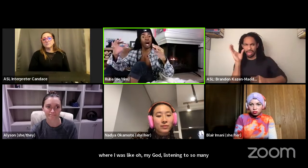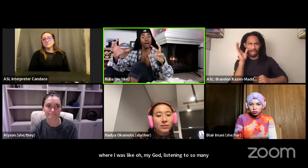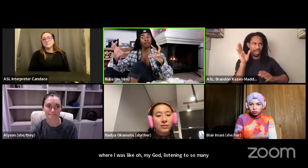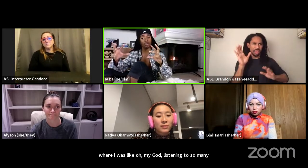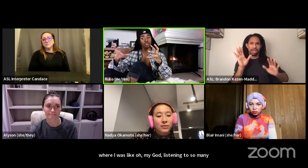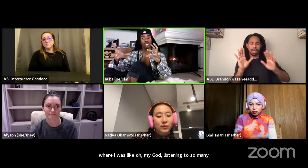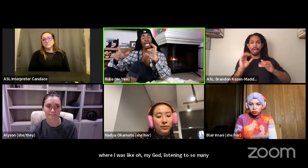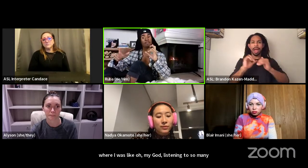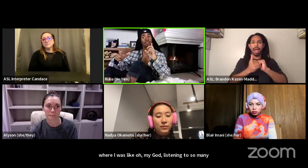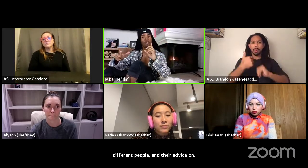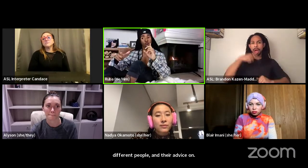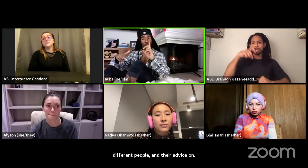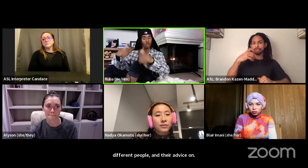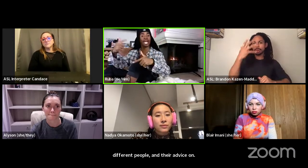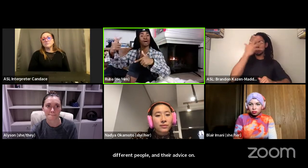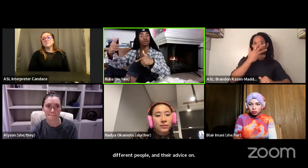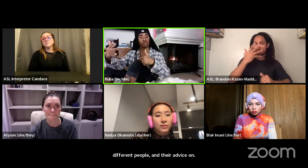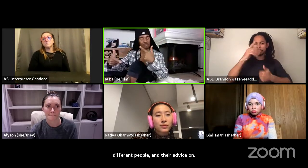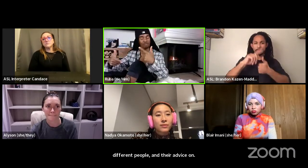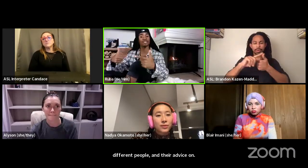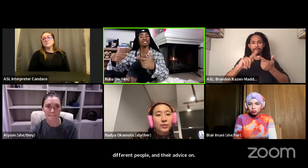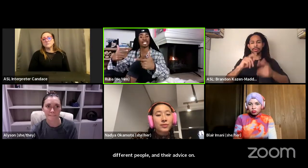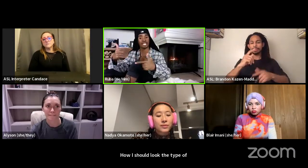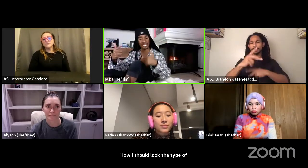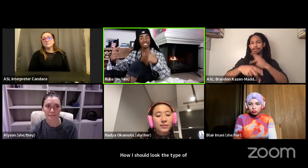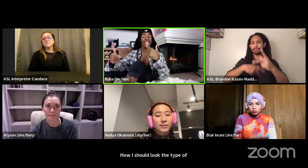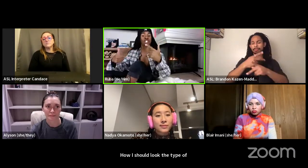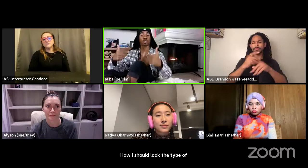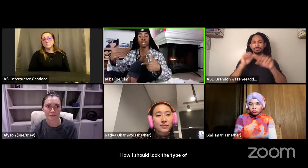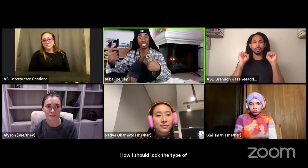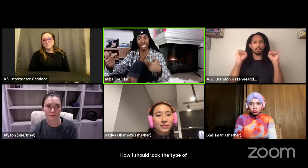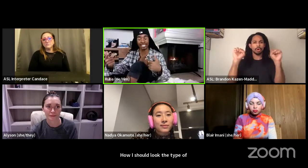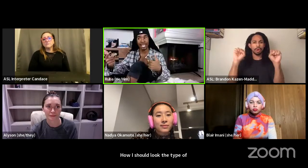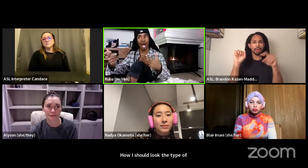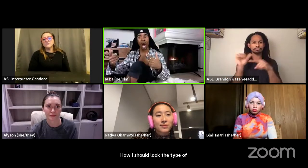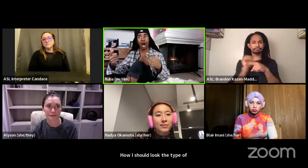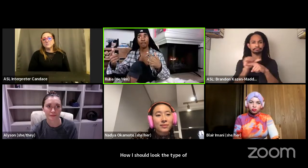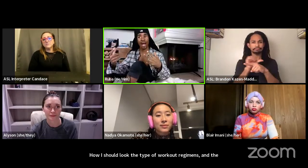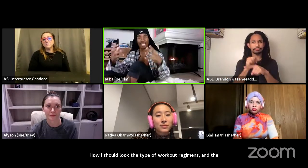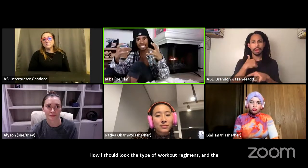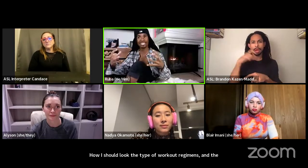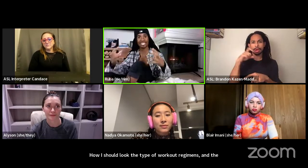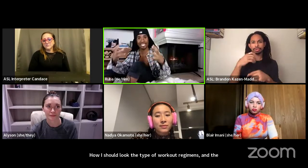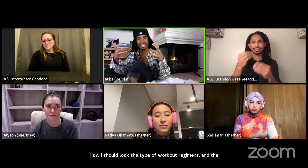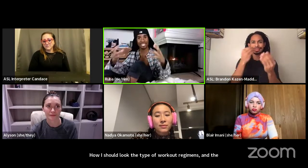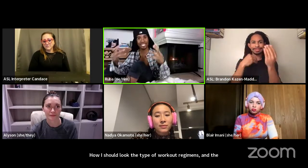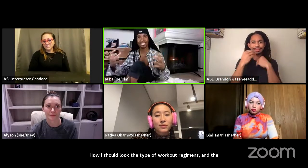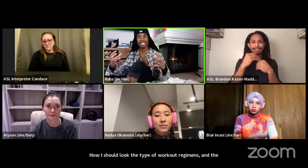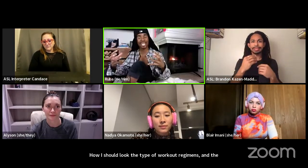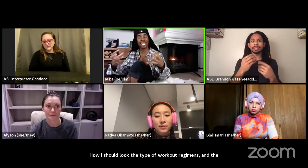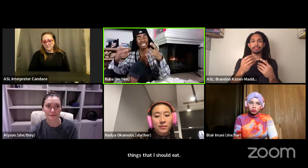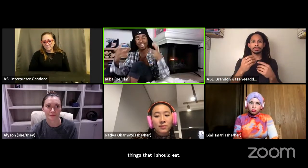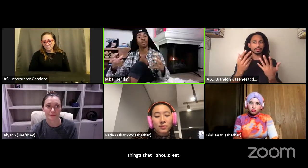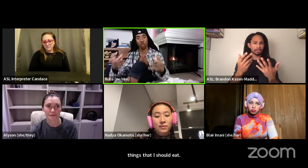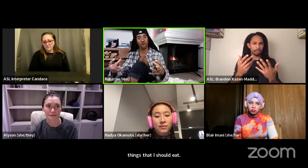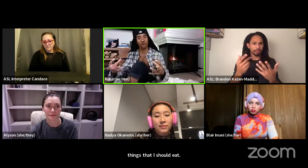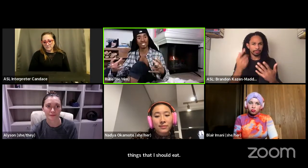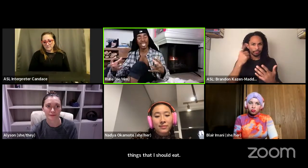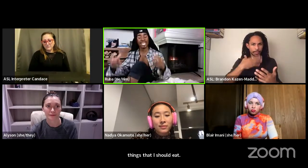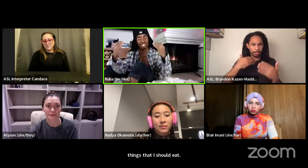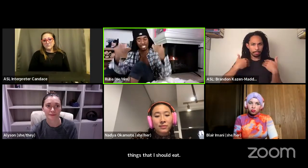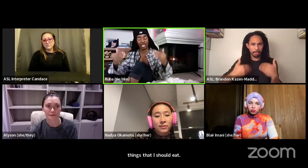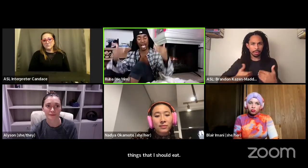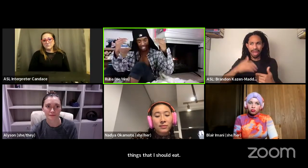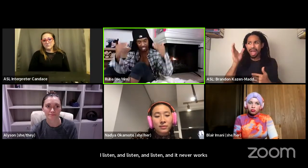look, the type of workout regimens and the things that I should eat. I listened and listened and listened, and it never